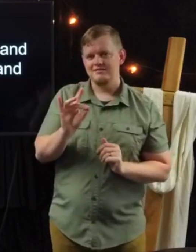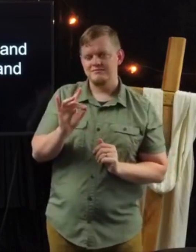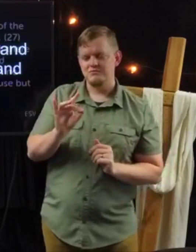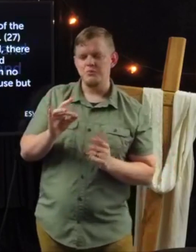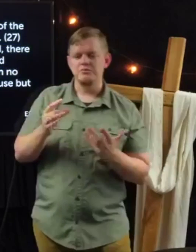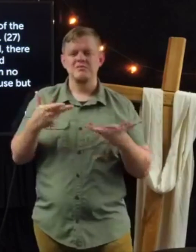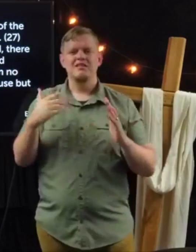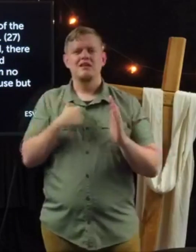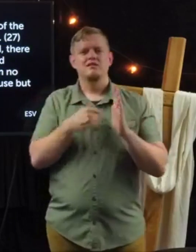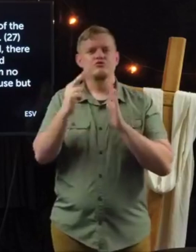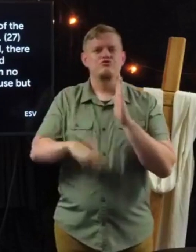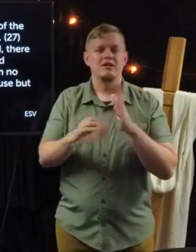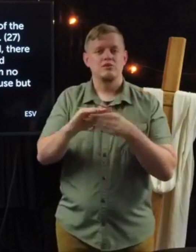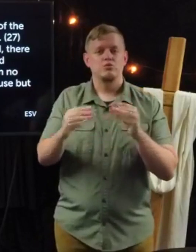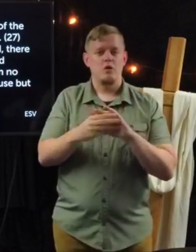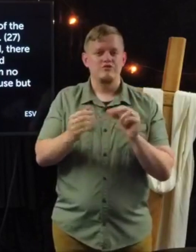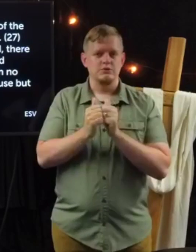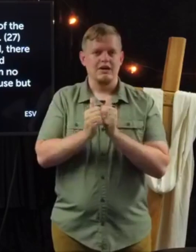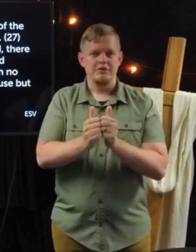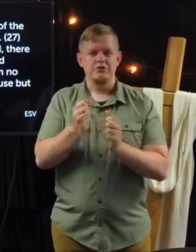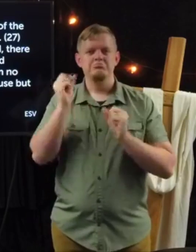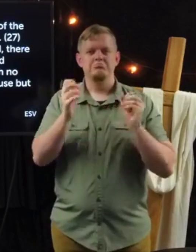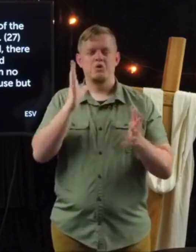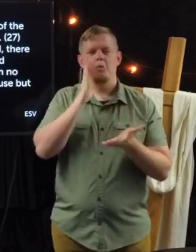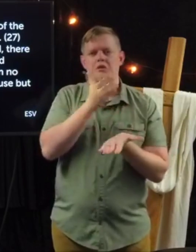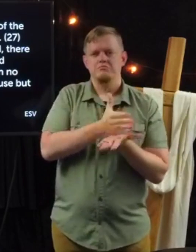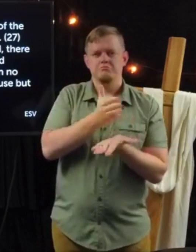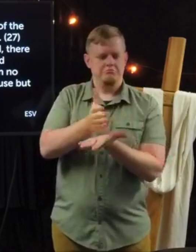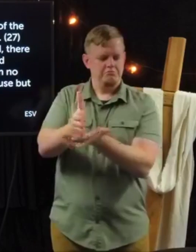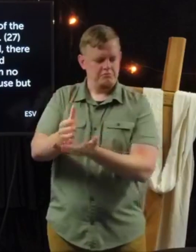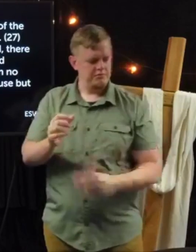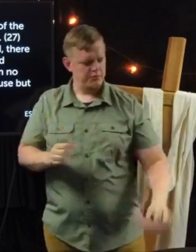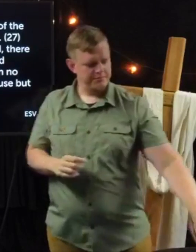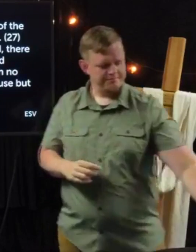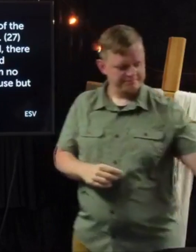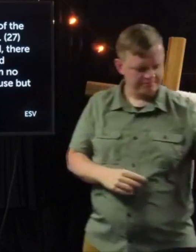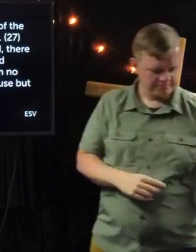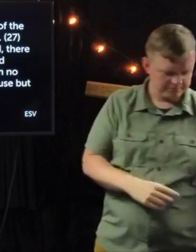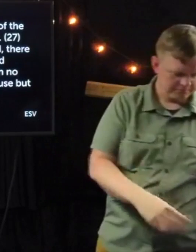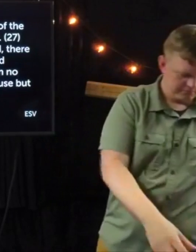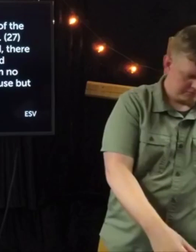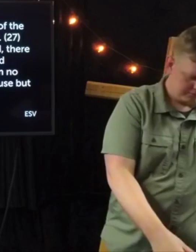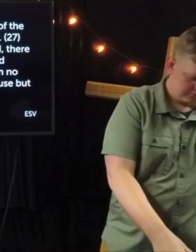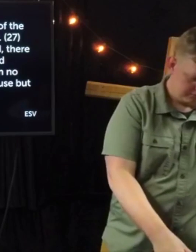see that in Luke chapter 8. So we're going to go through the story together. I will sign it. Stop me along the way.